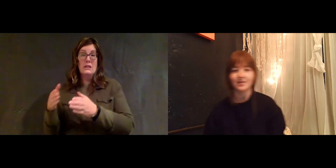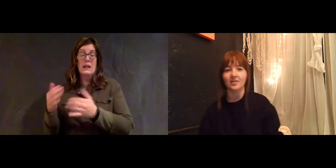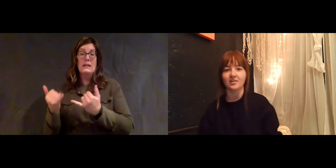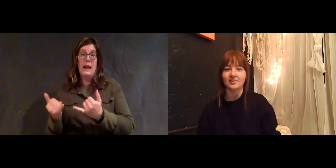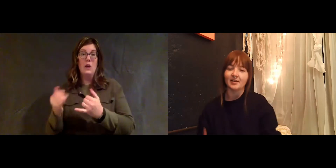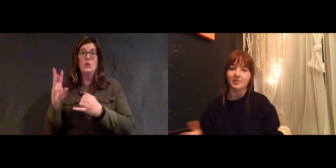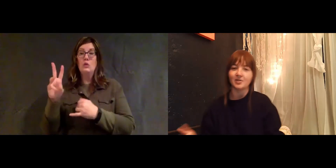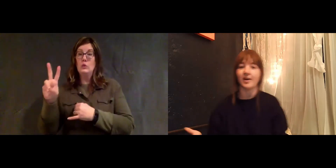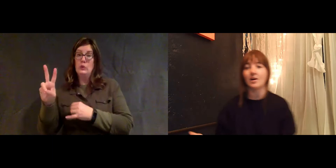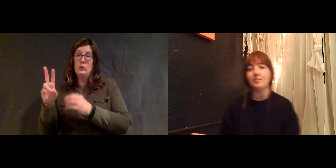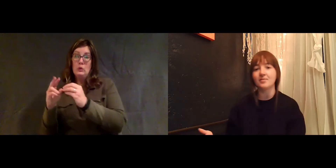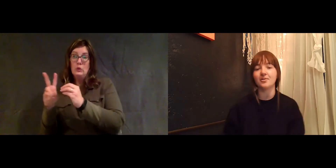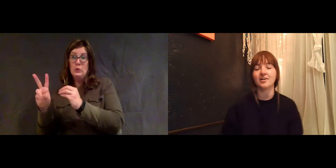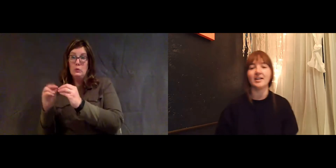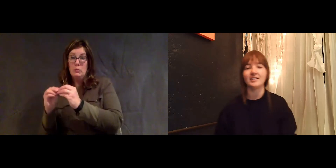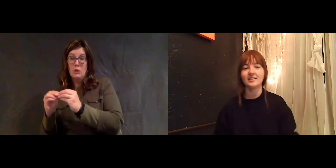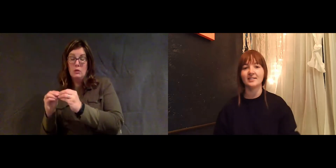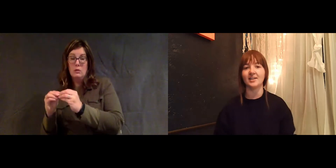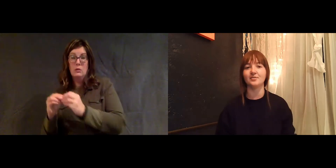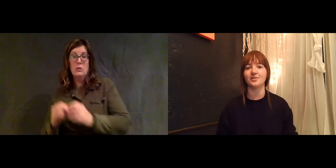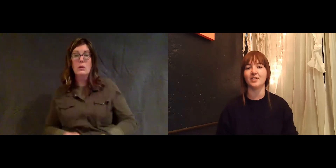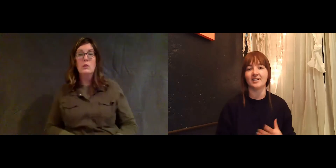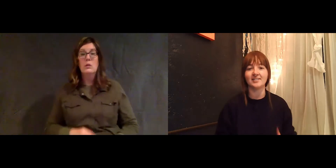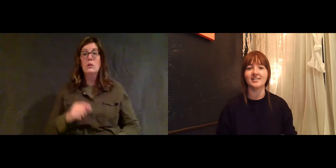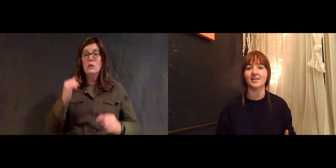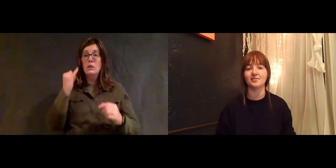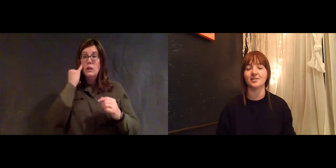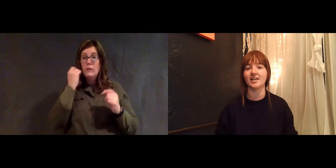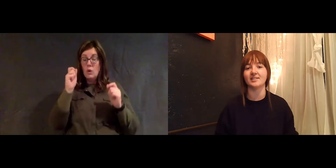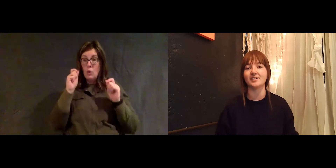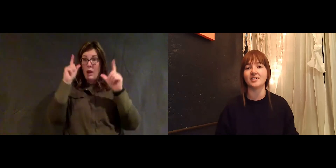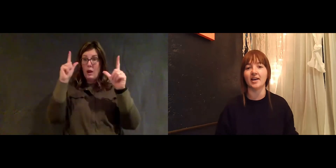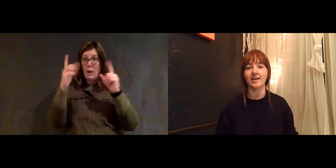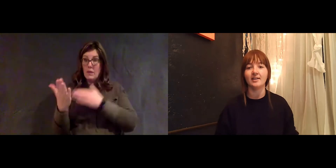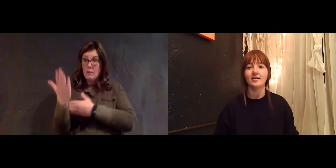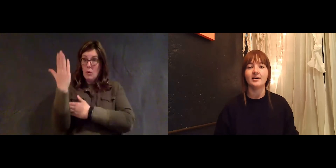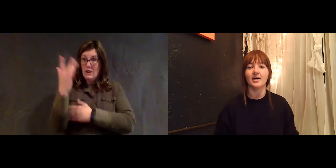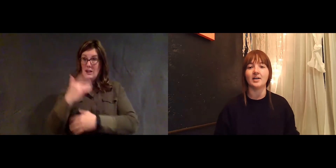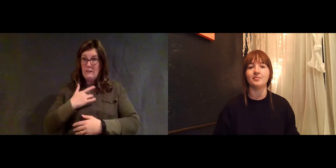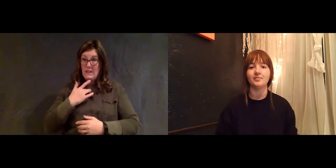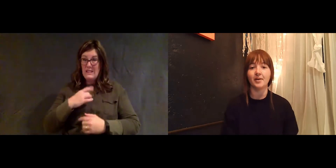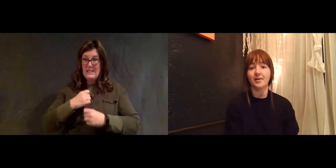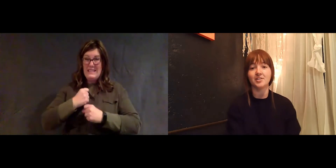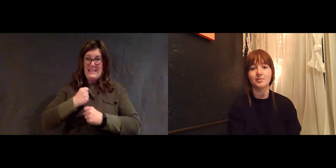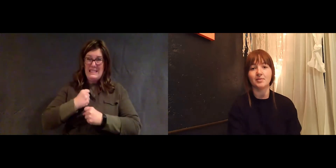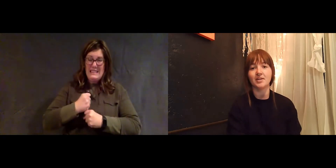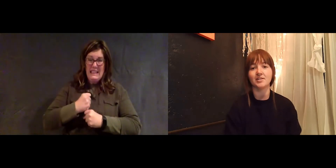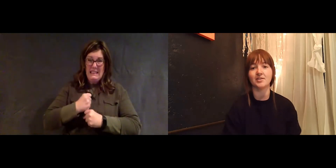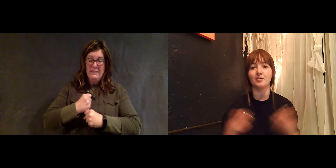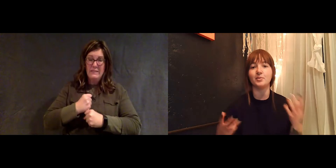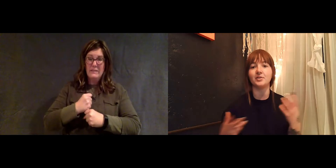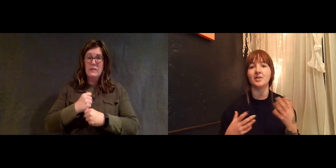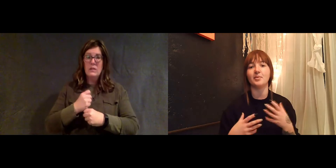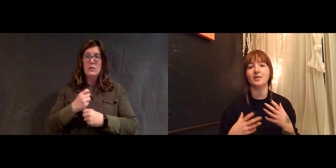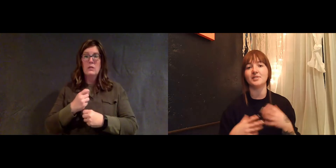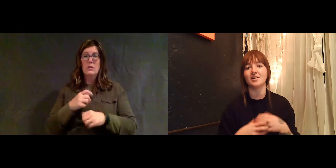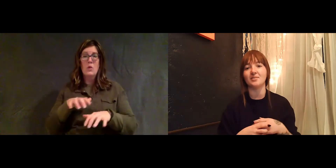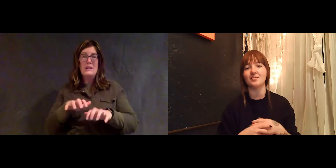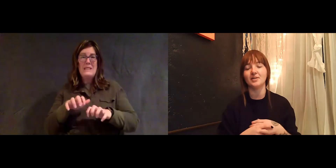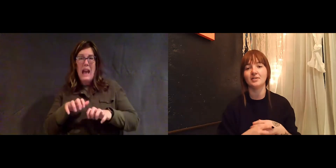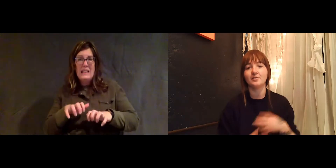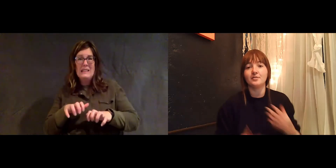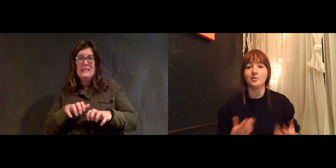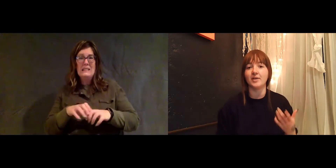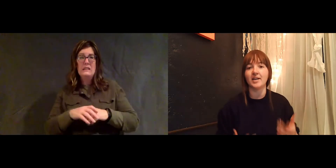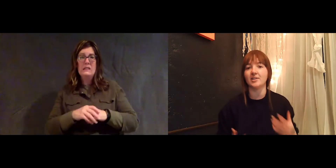ever felt like when you wake up in the morning that you feel kind of stiff or tense or tight, that might just be because you have a buildup of